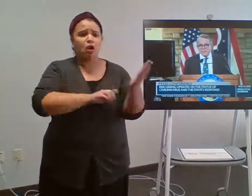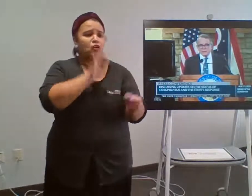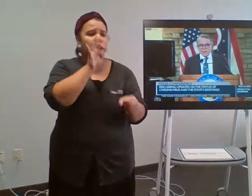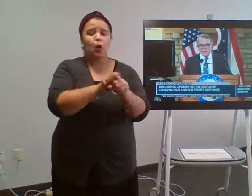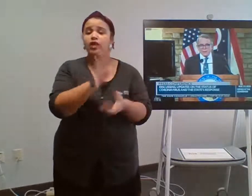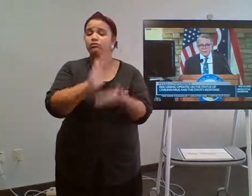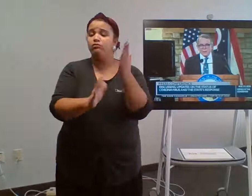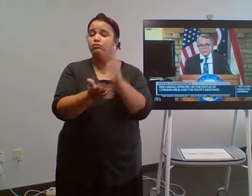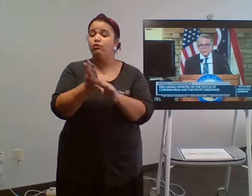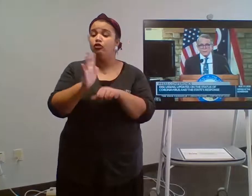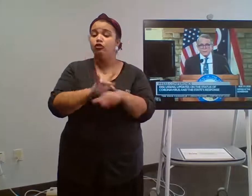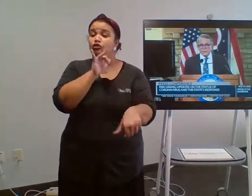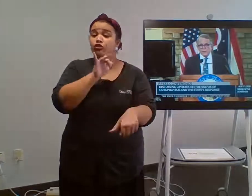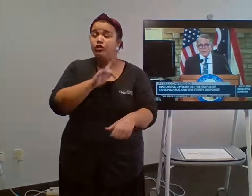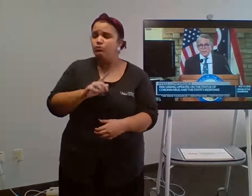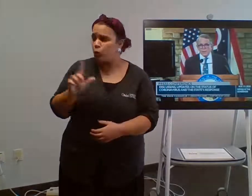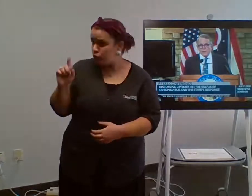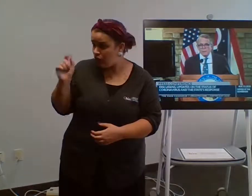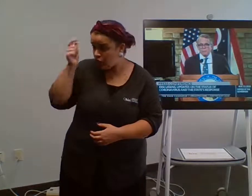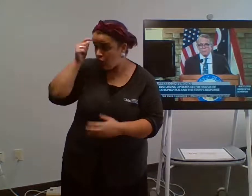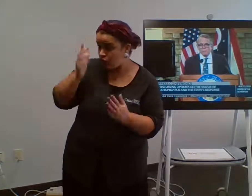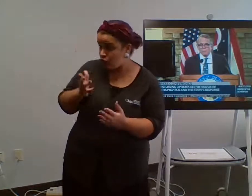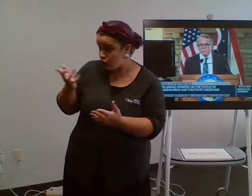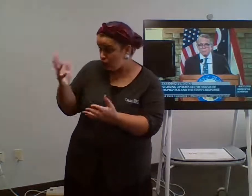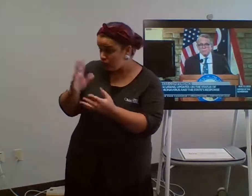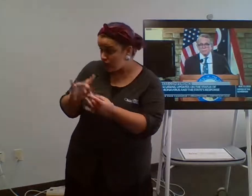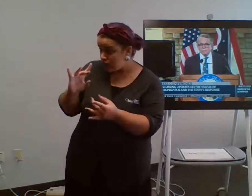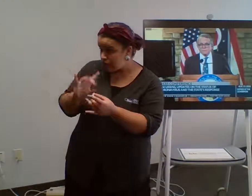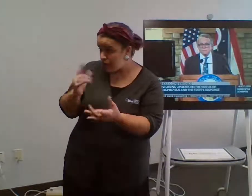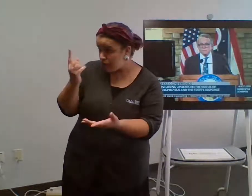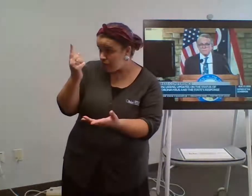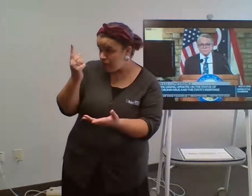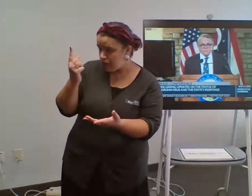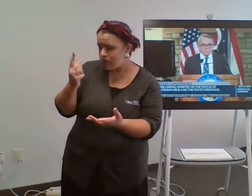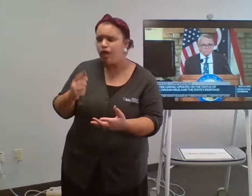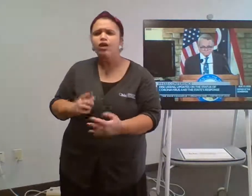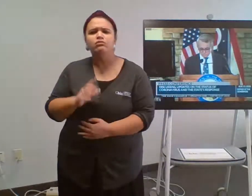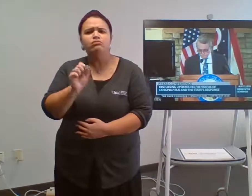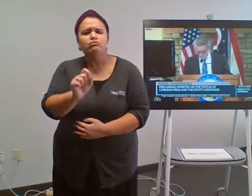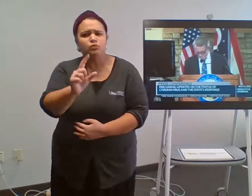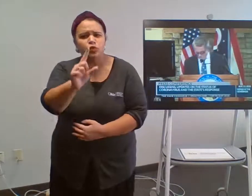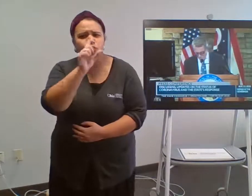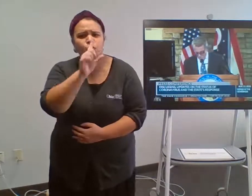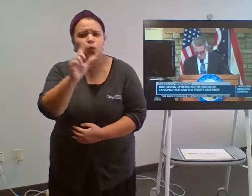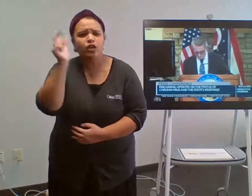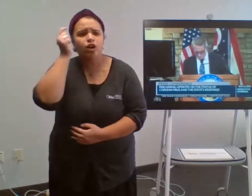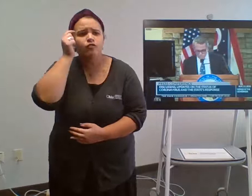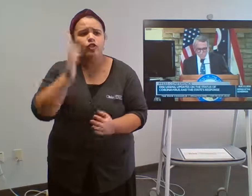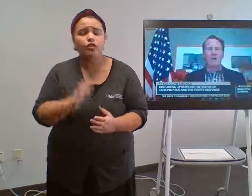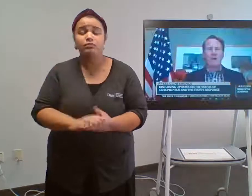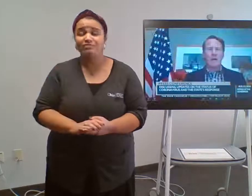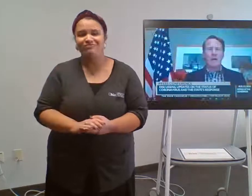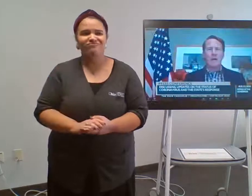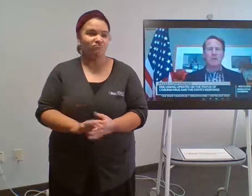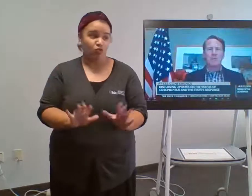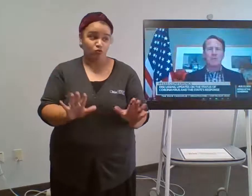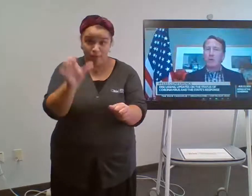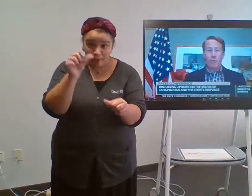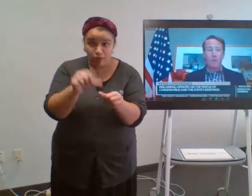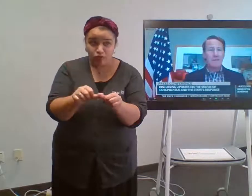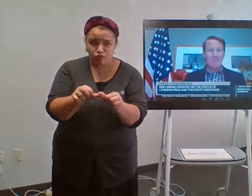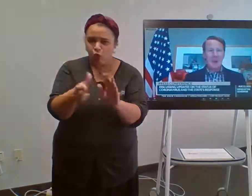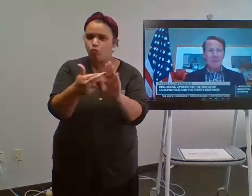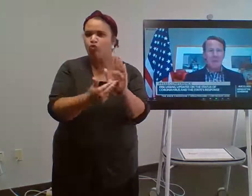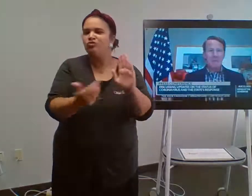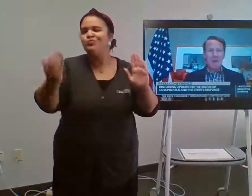So I don't know, John, do you have anything? I don't know if you're still online here. Yeah, sure, Governor. I would just remind folks, we know what the rules are. You